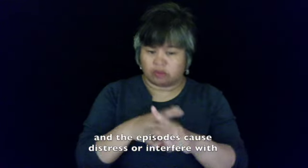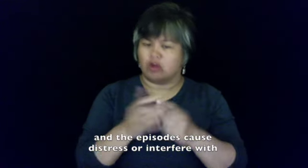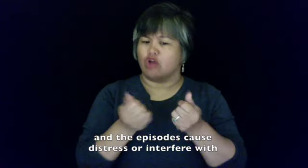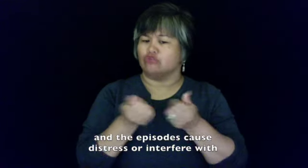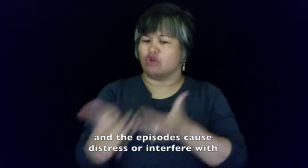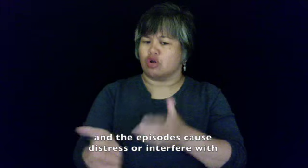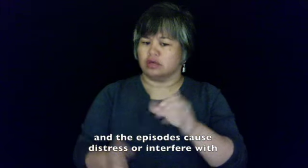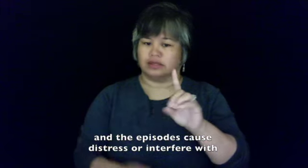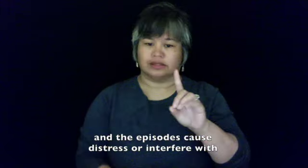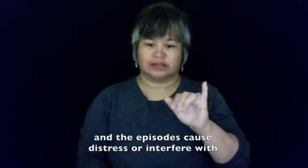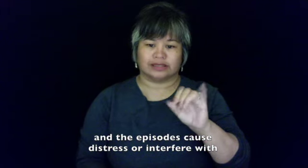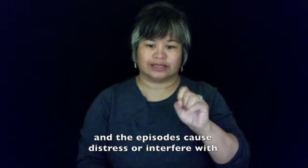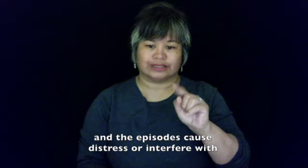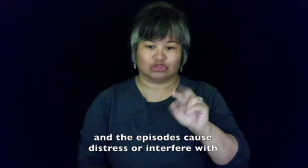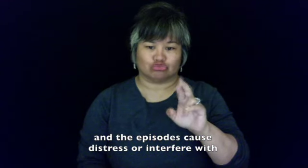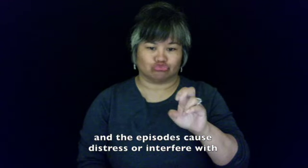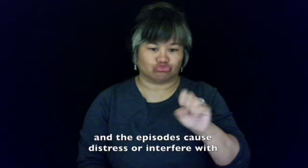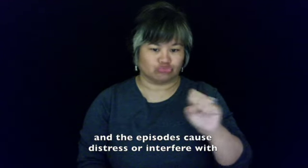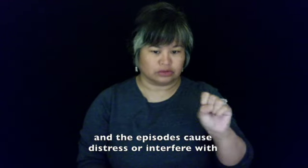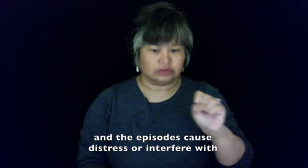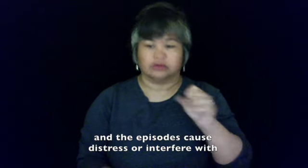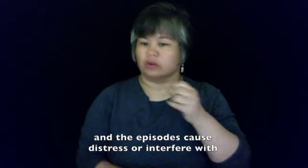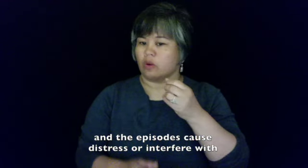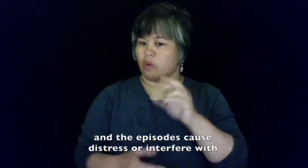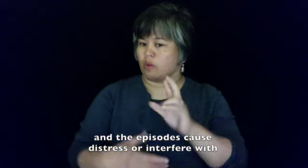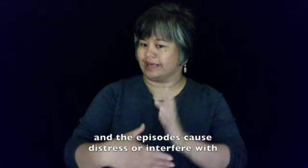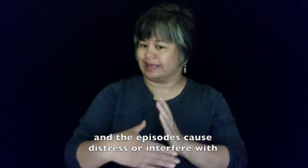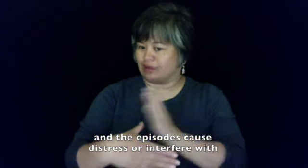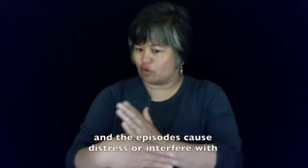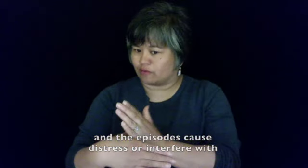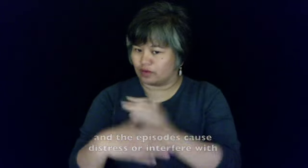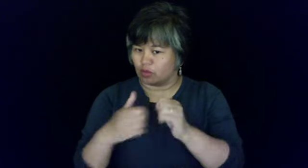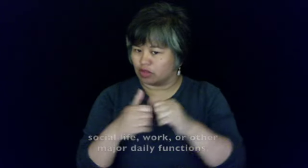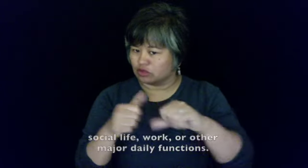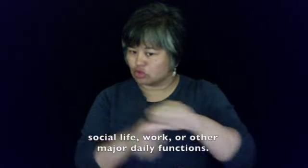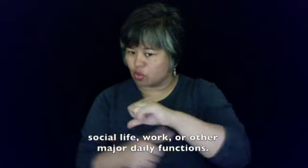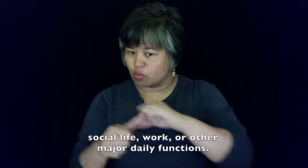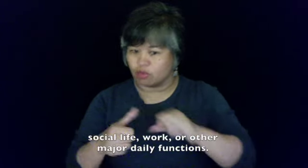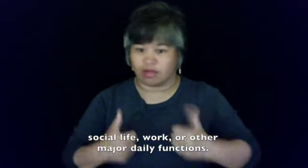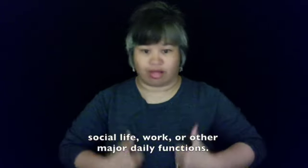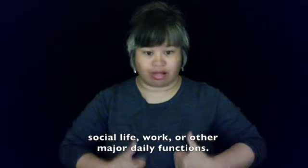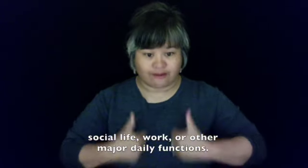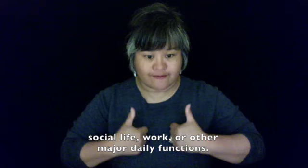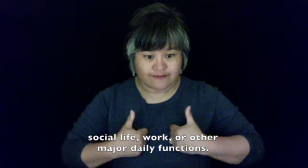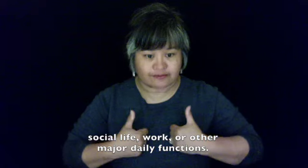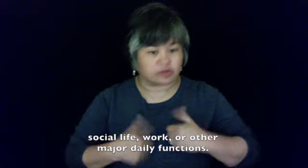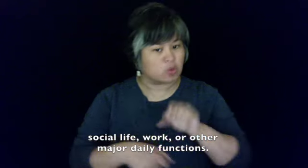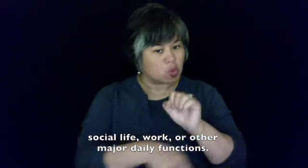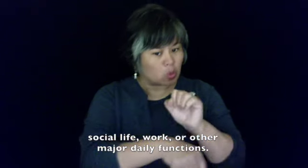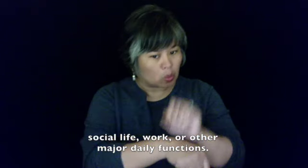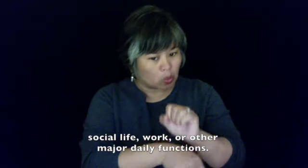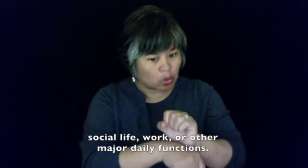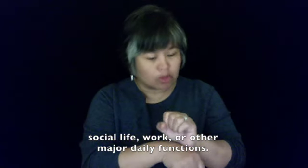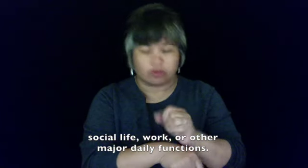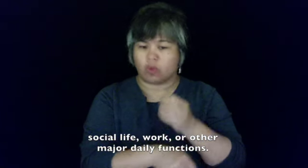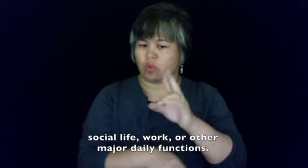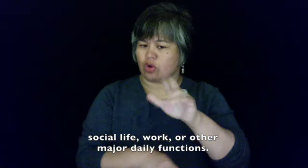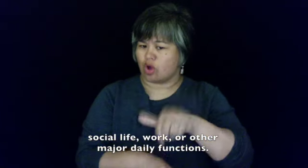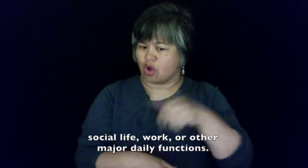And the episodes cause distress or interfere with social life, work, or other major daily